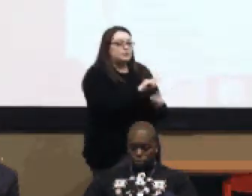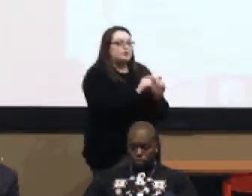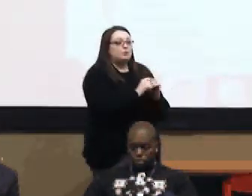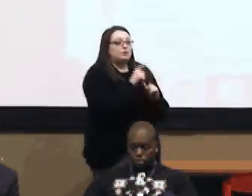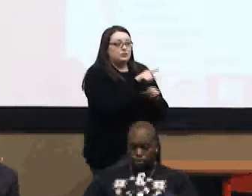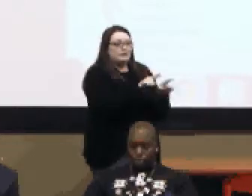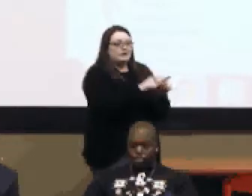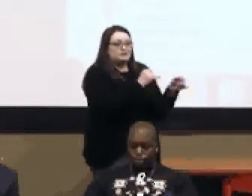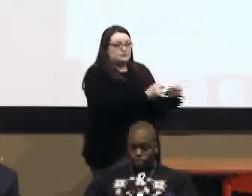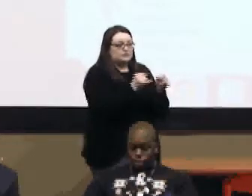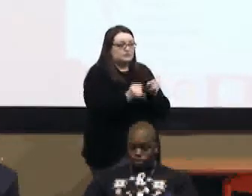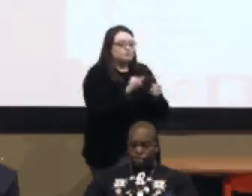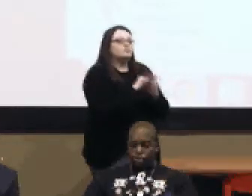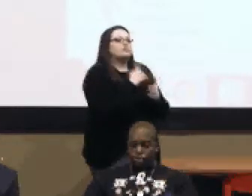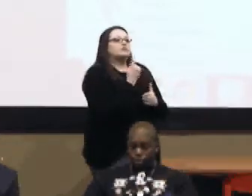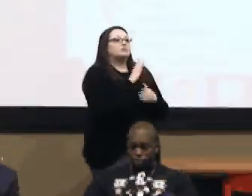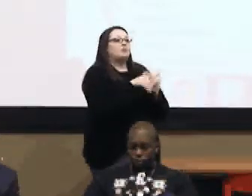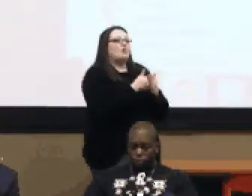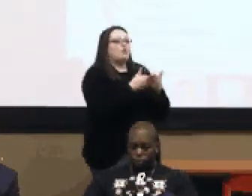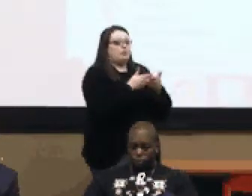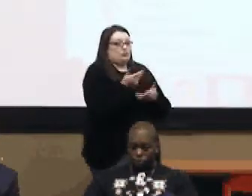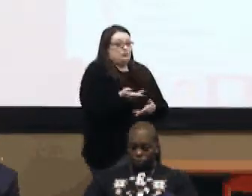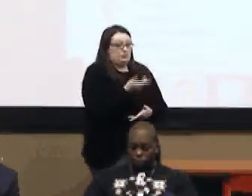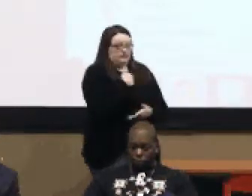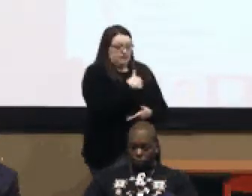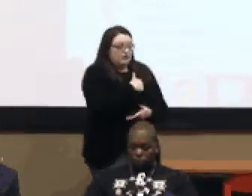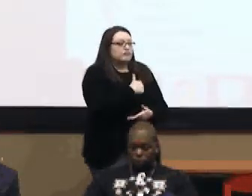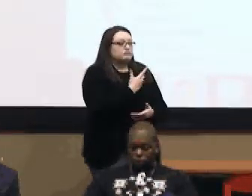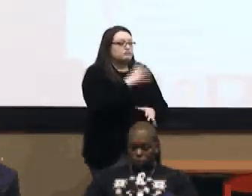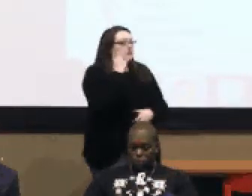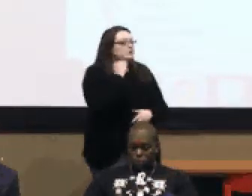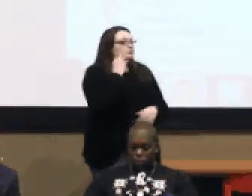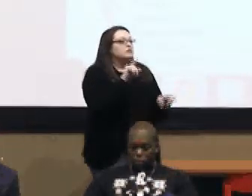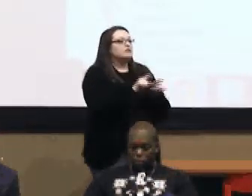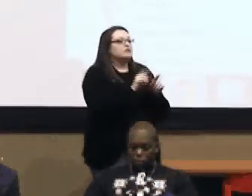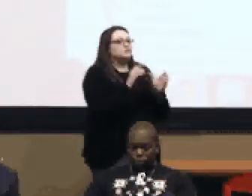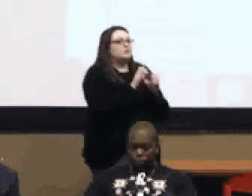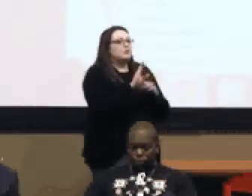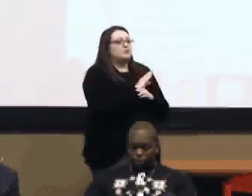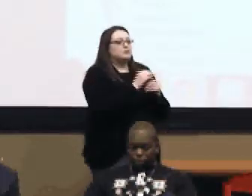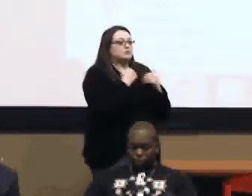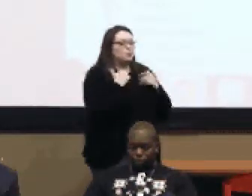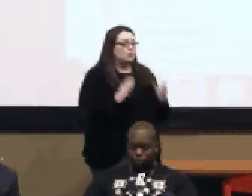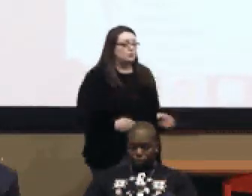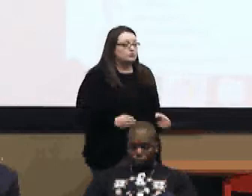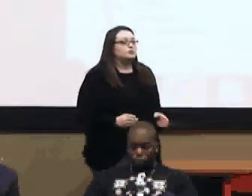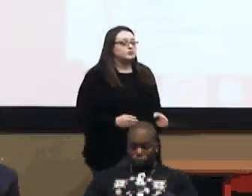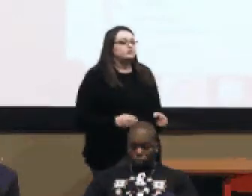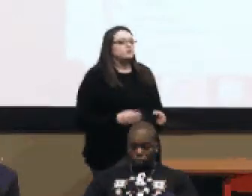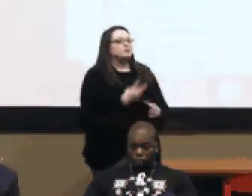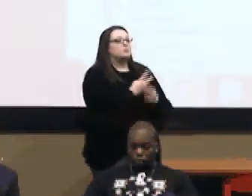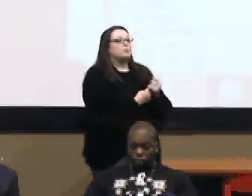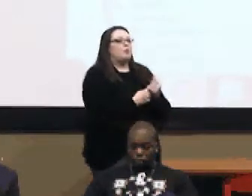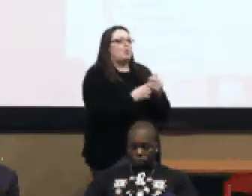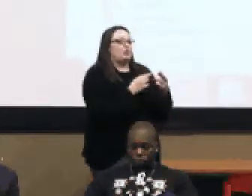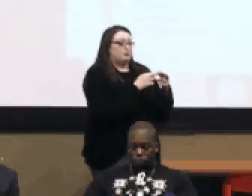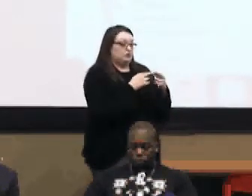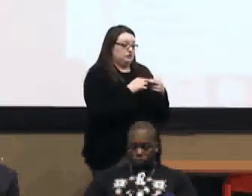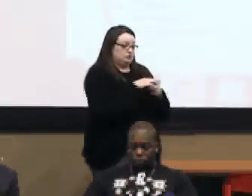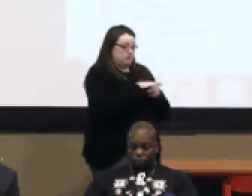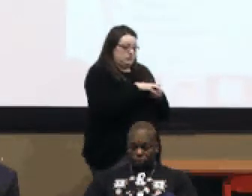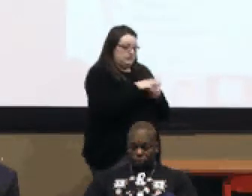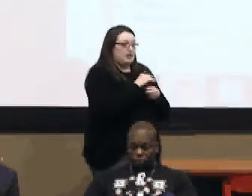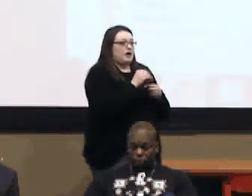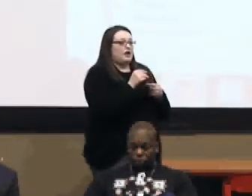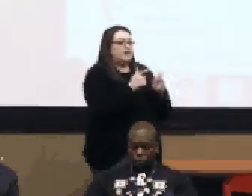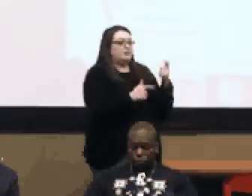you as an individual, which is something all three of us up here have experienced as small business owners, both regionally and in